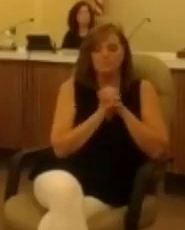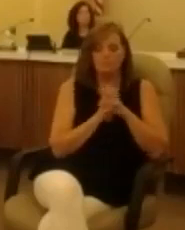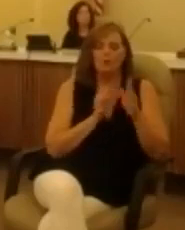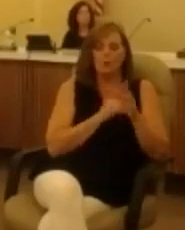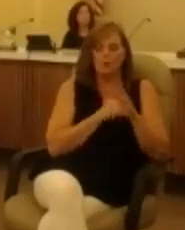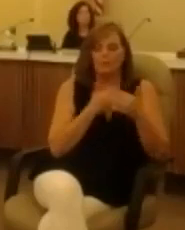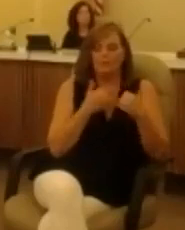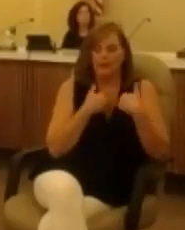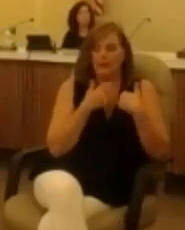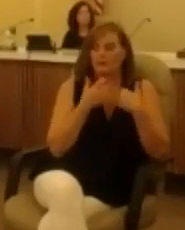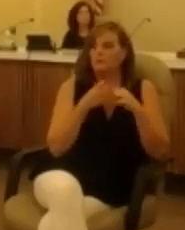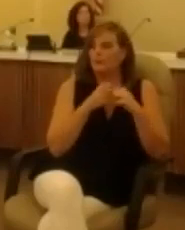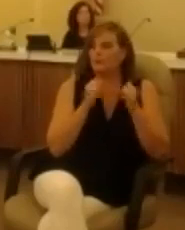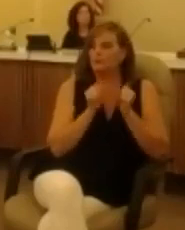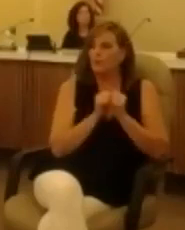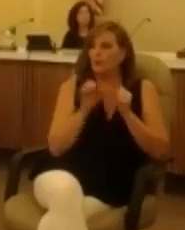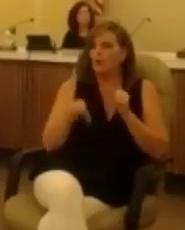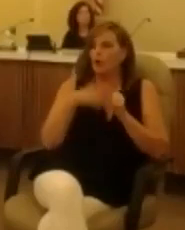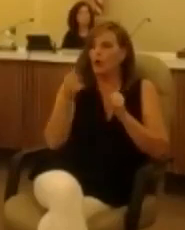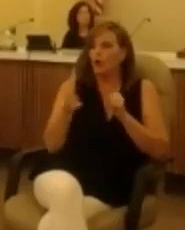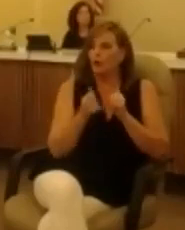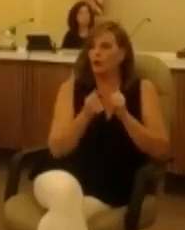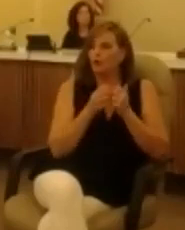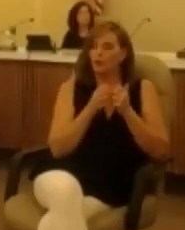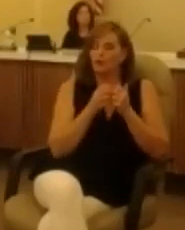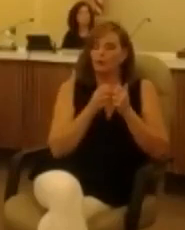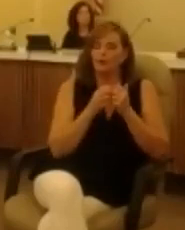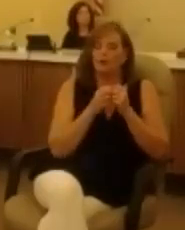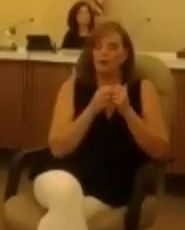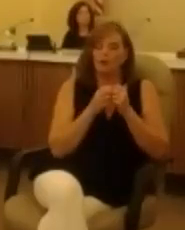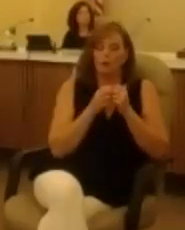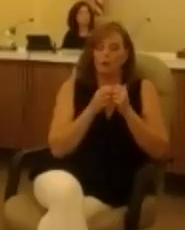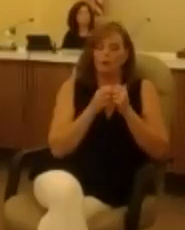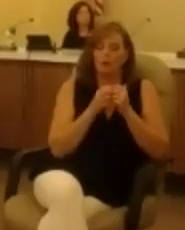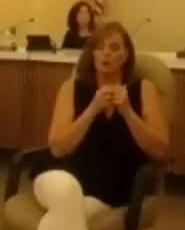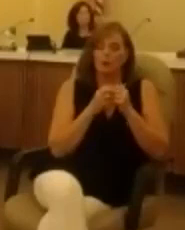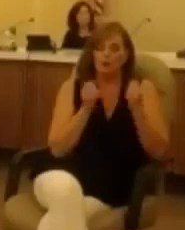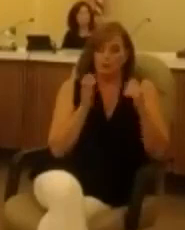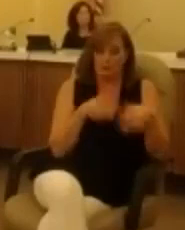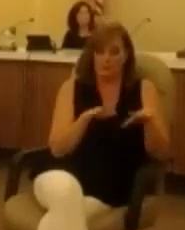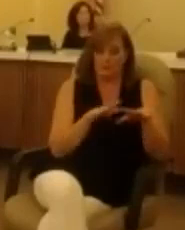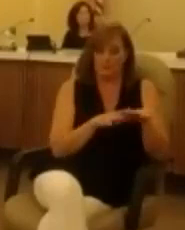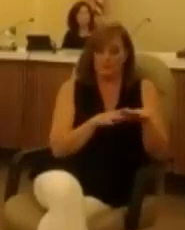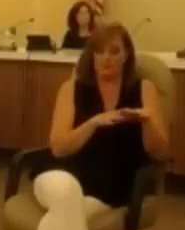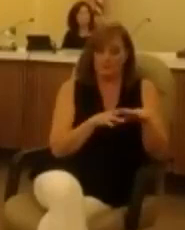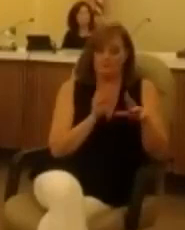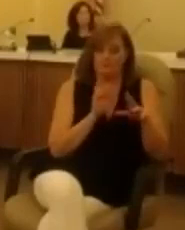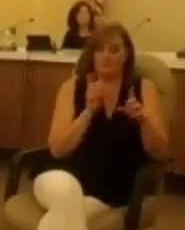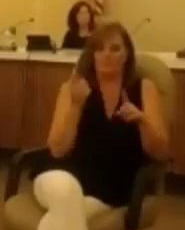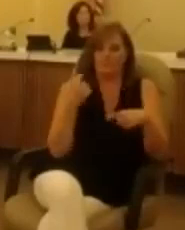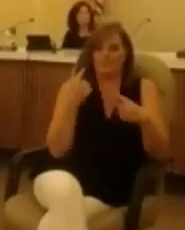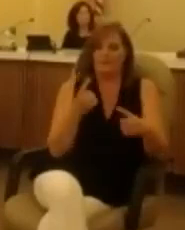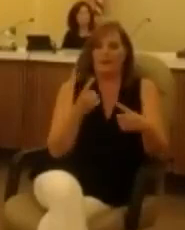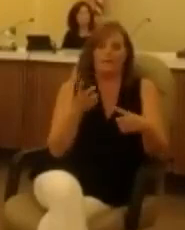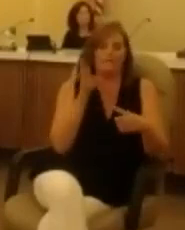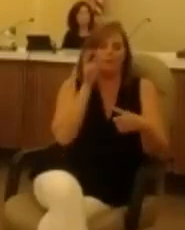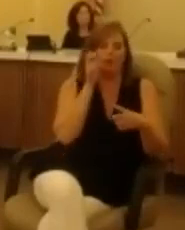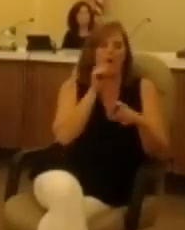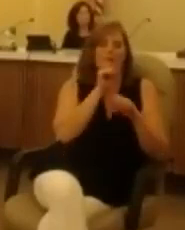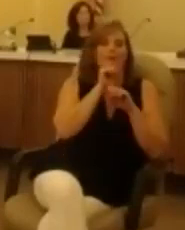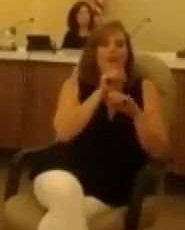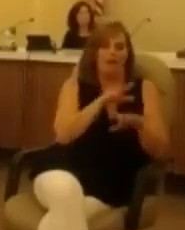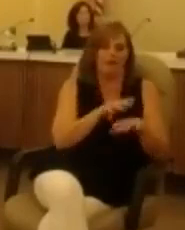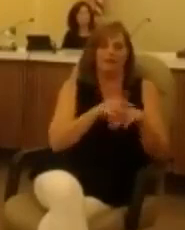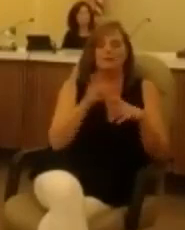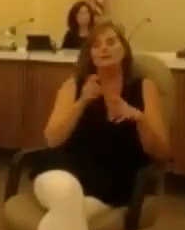properties, what stands out for these two in particular is that we've here heard nothing from the owner. So at least on some of